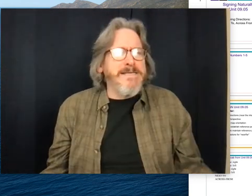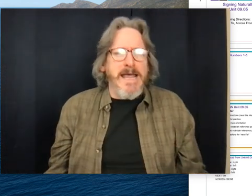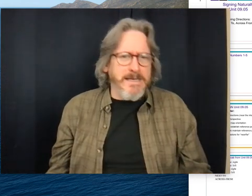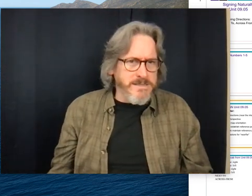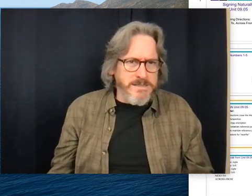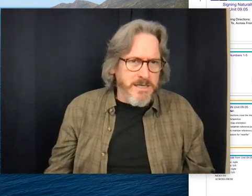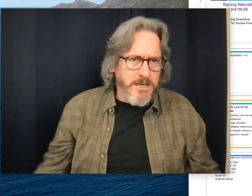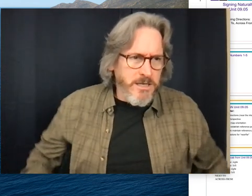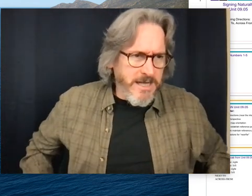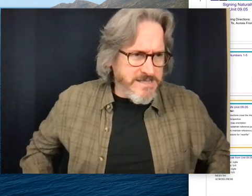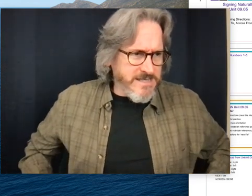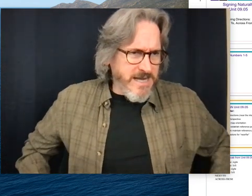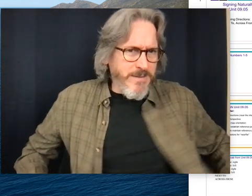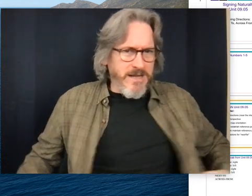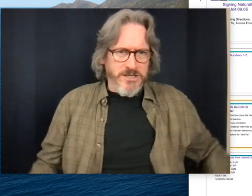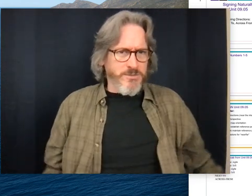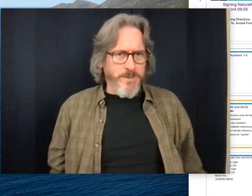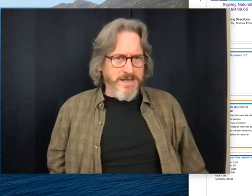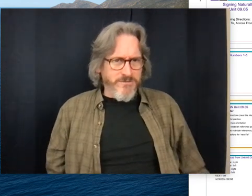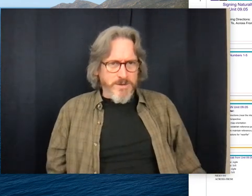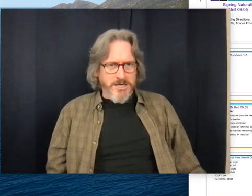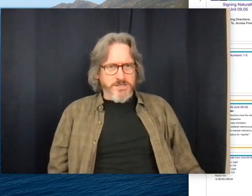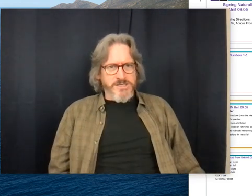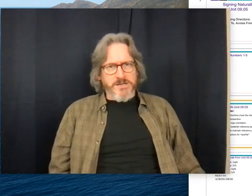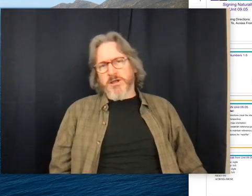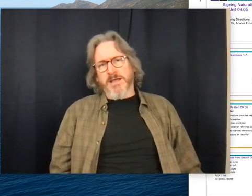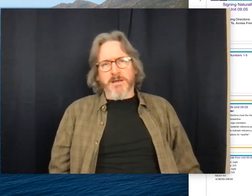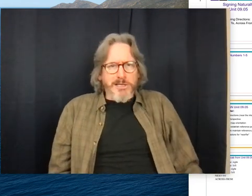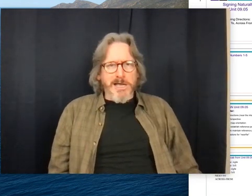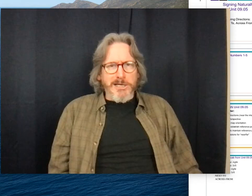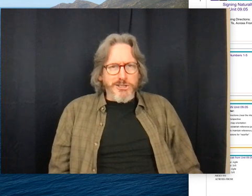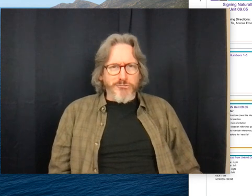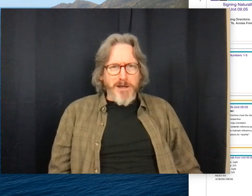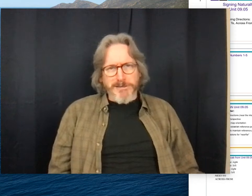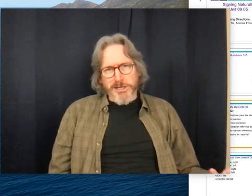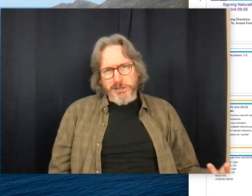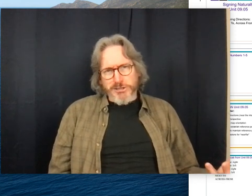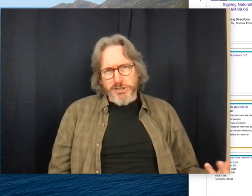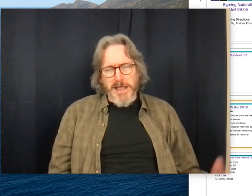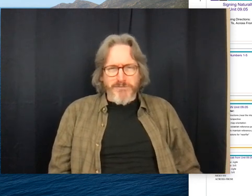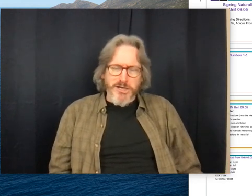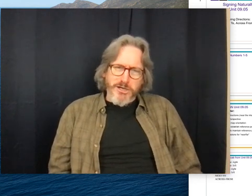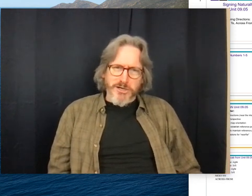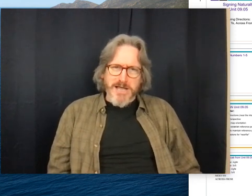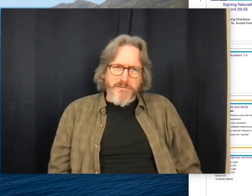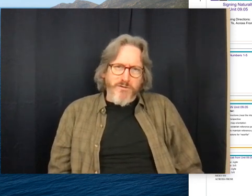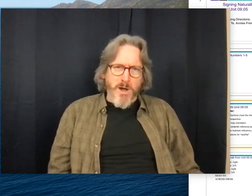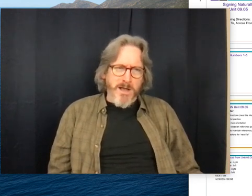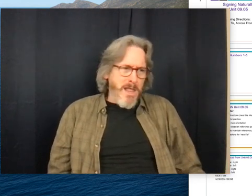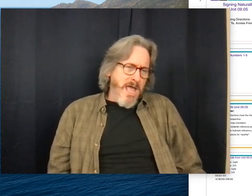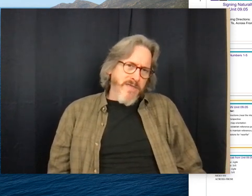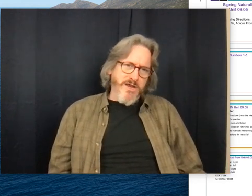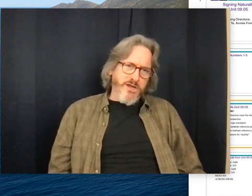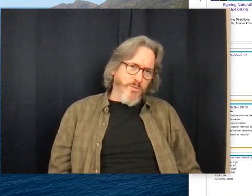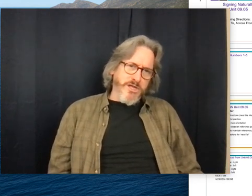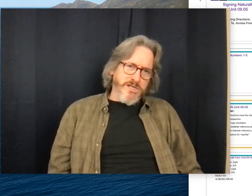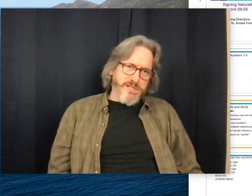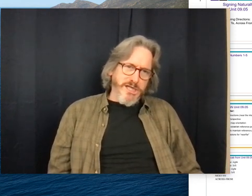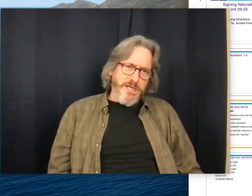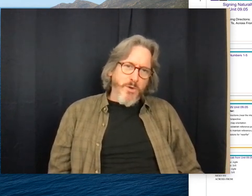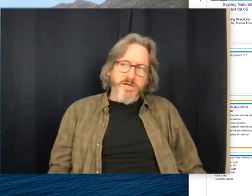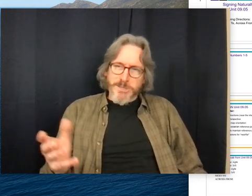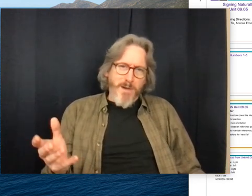makes sense. It's the same in English when we give directions. You go, okay, you're going to go down, you're going to turn right, then you're going to turn left, then you're going to go down for a while, and then when